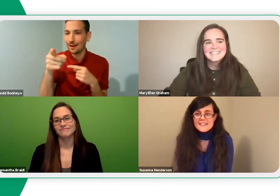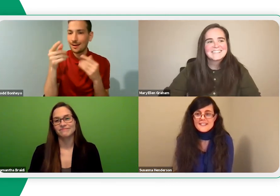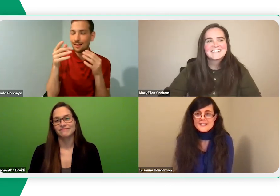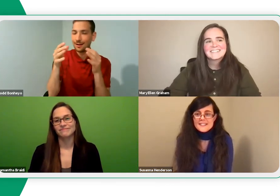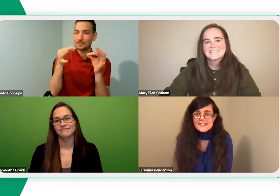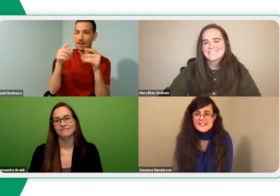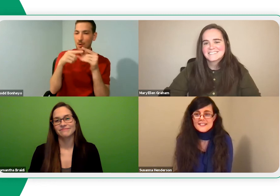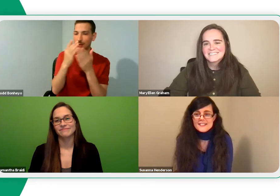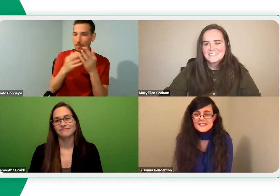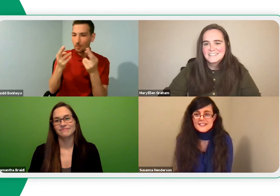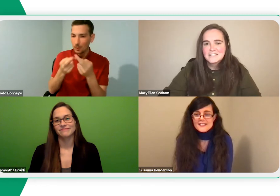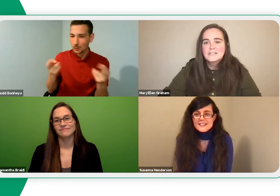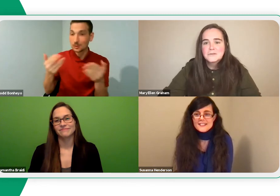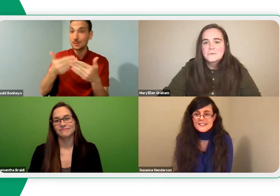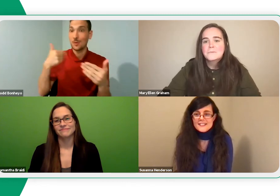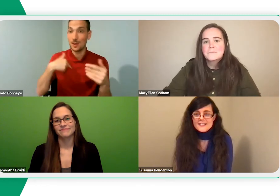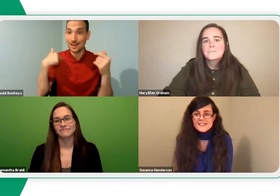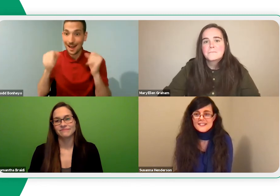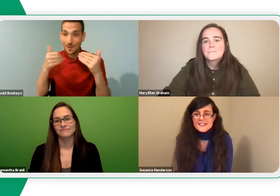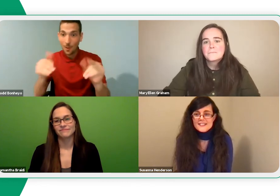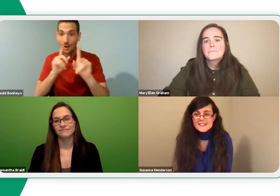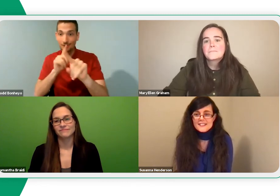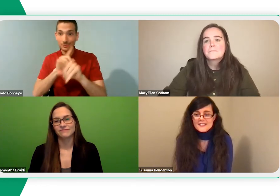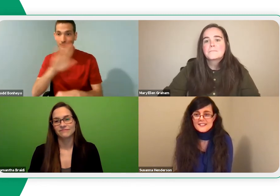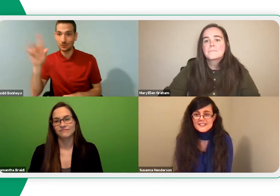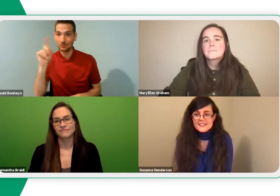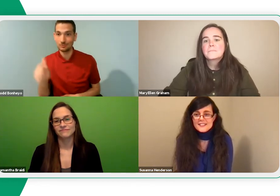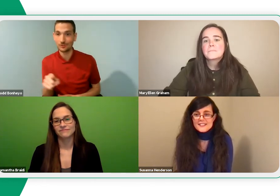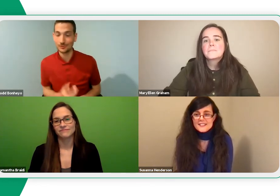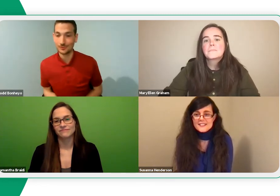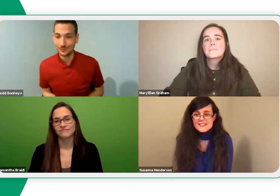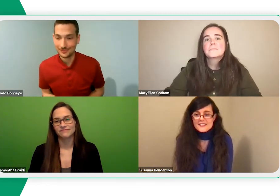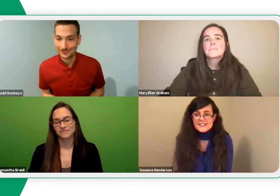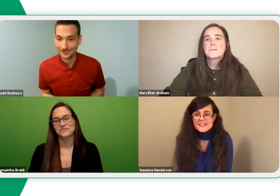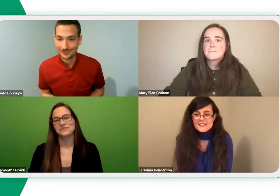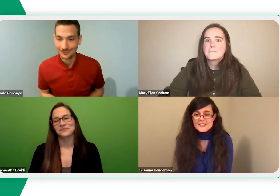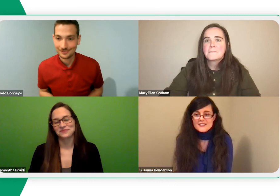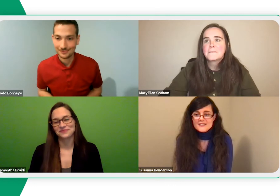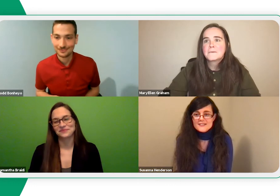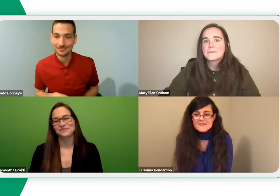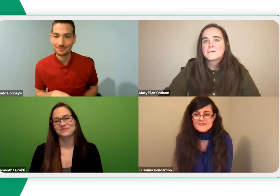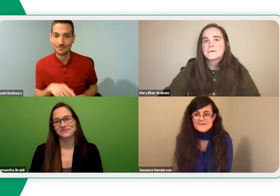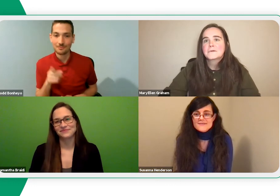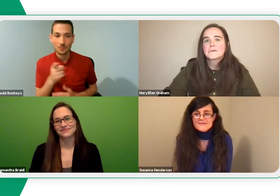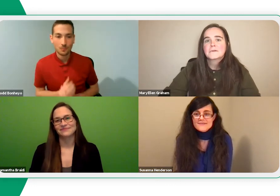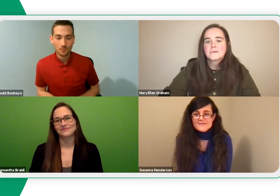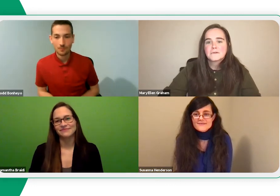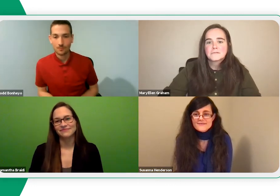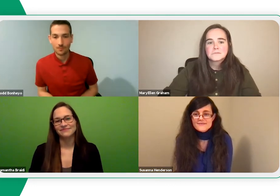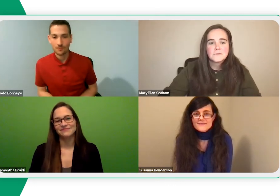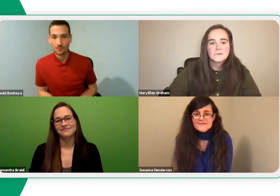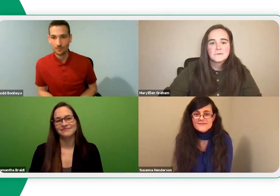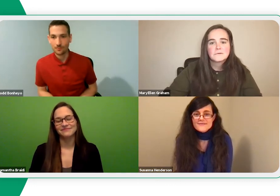minutes left. Yikes. And I want to talk a little bit more about the resources and answer some of the questions that